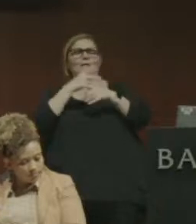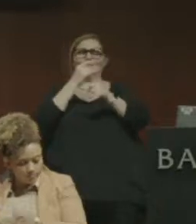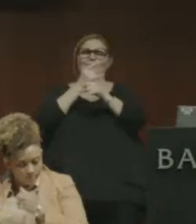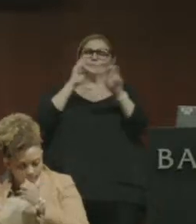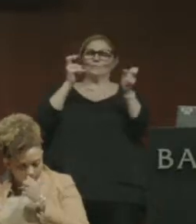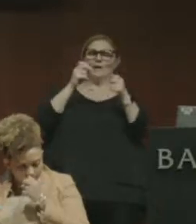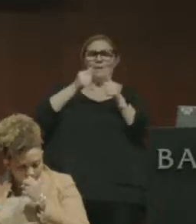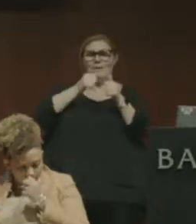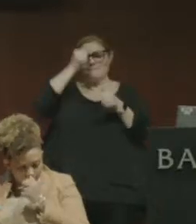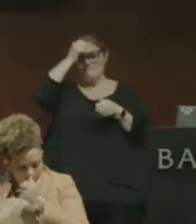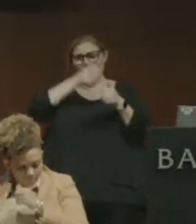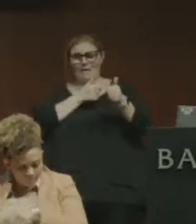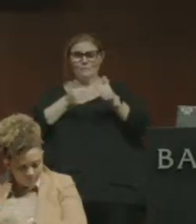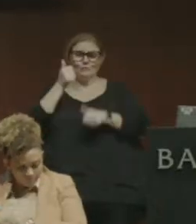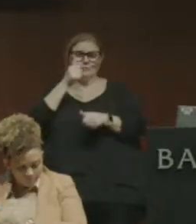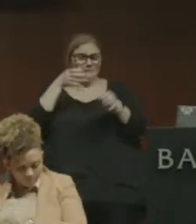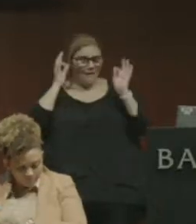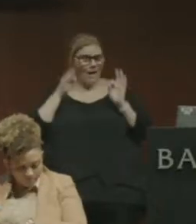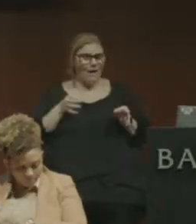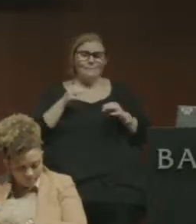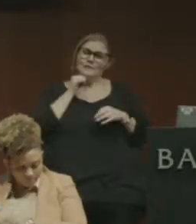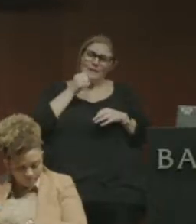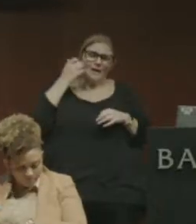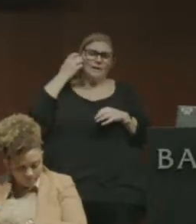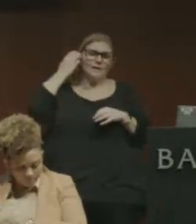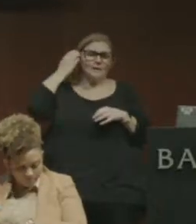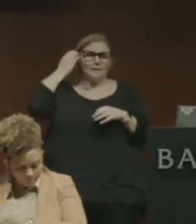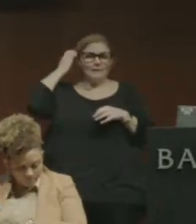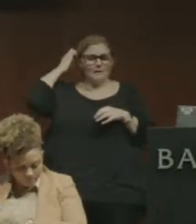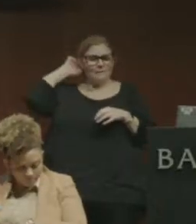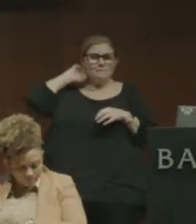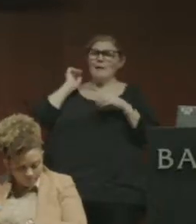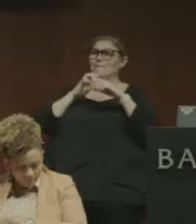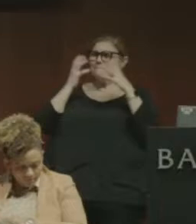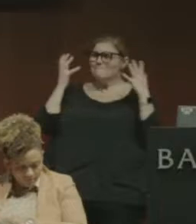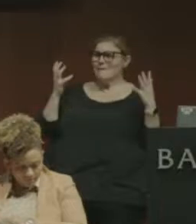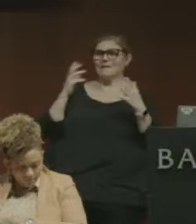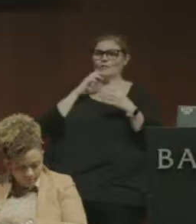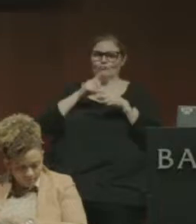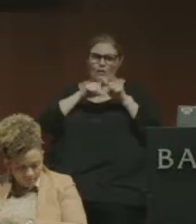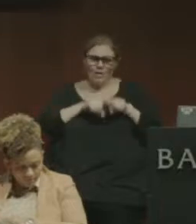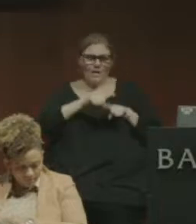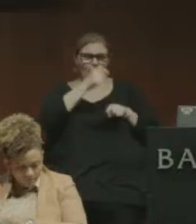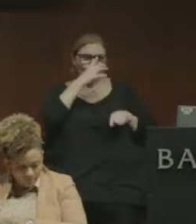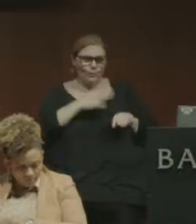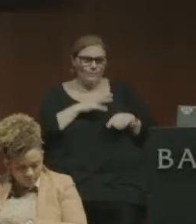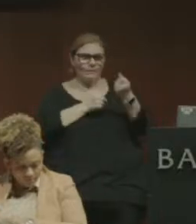male domination is not absolute, many societies relied on the subordination of women,